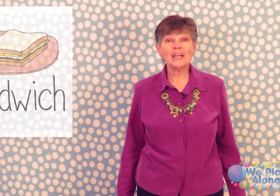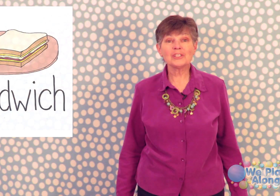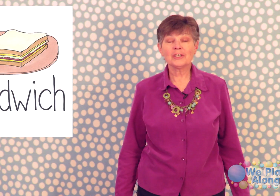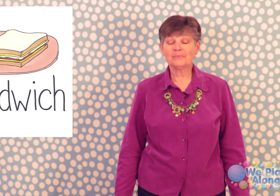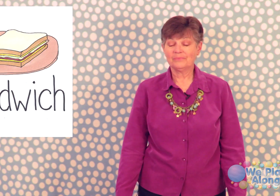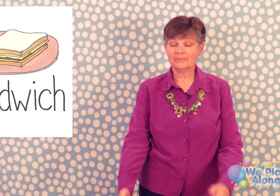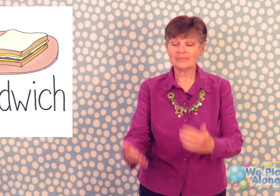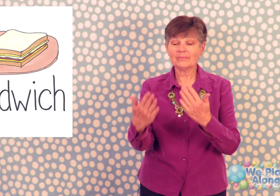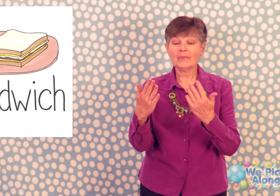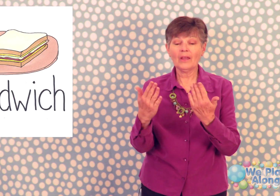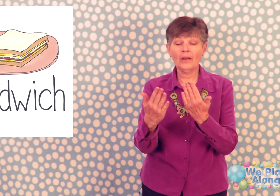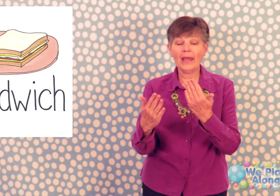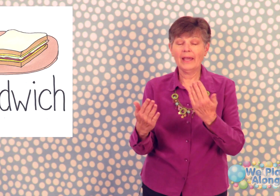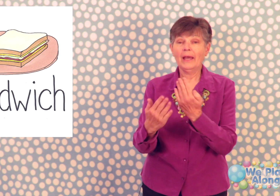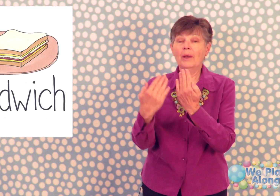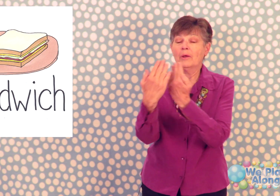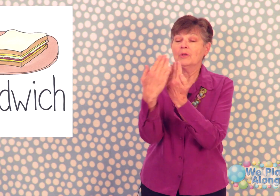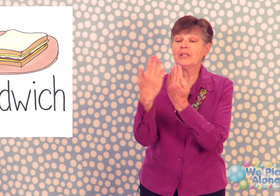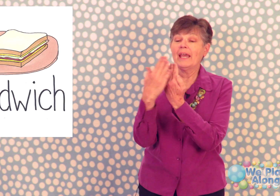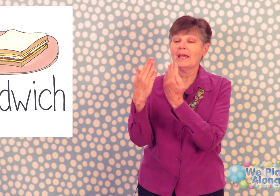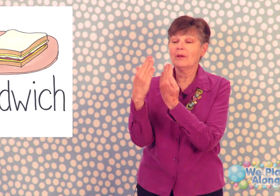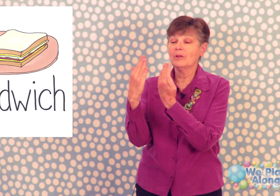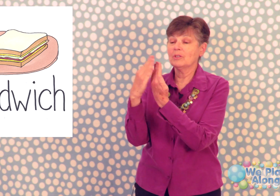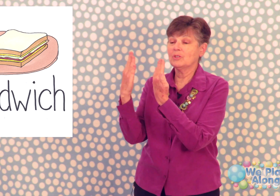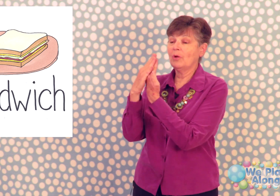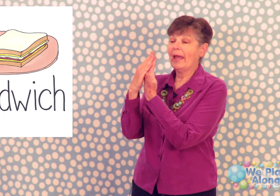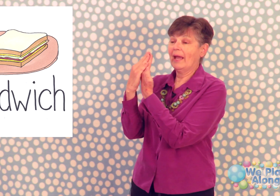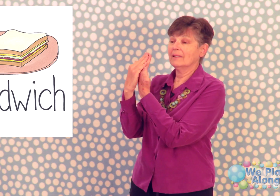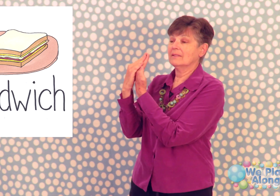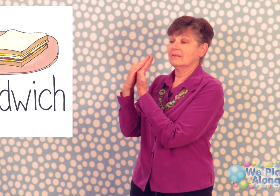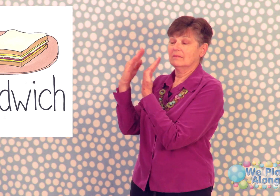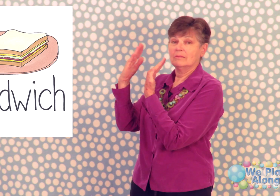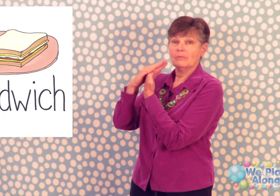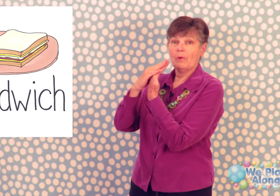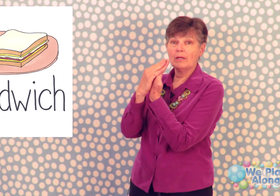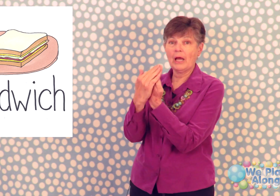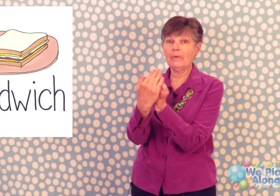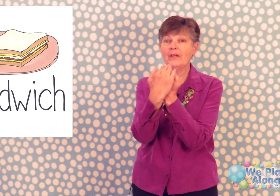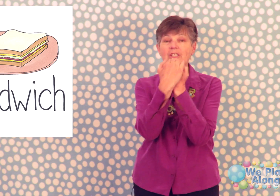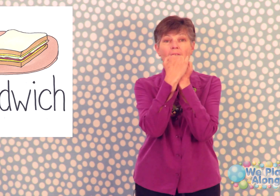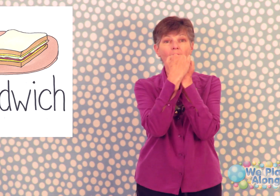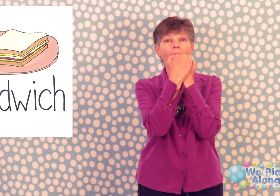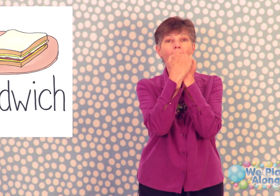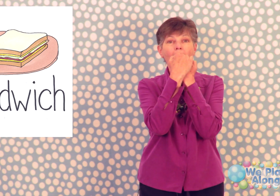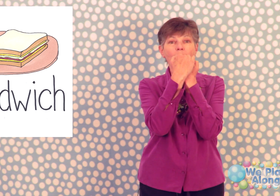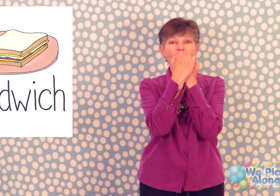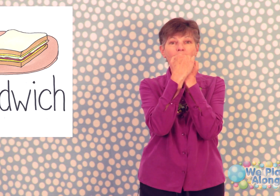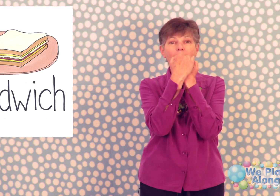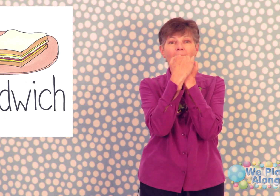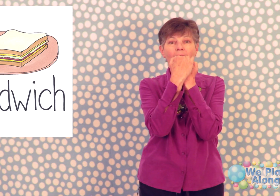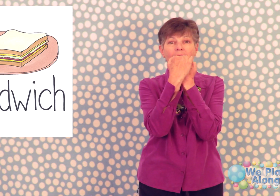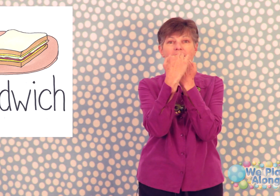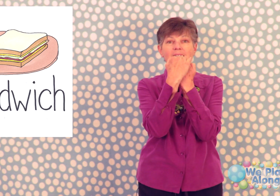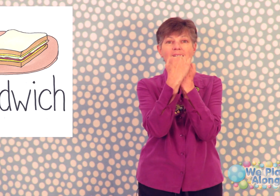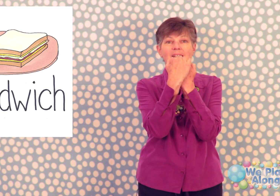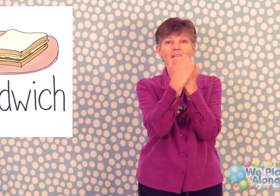Sandwich. Okay, you take two hands on top of each other toward your mouth. This is the sign